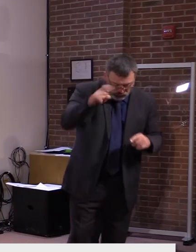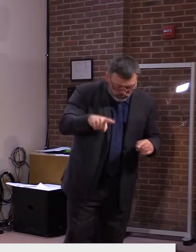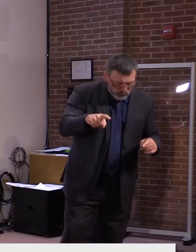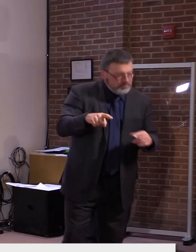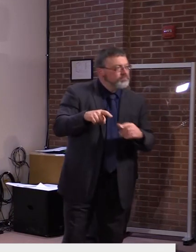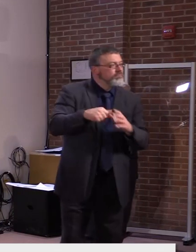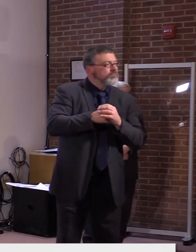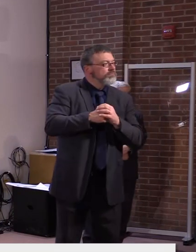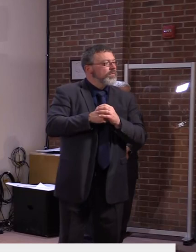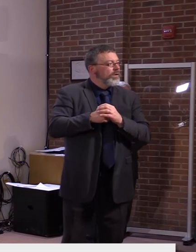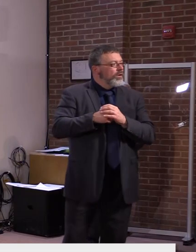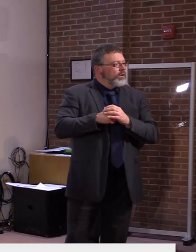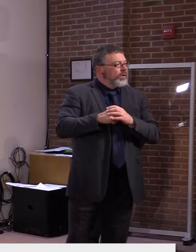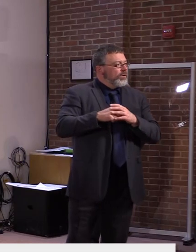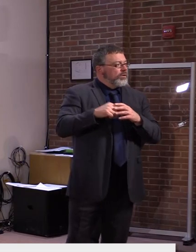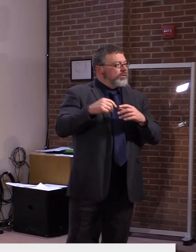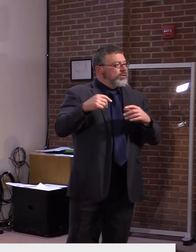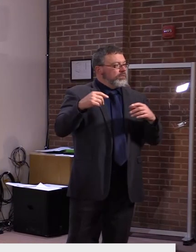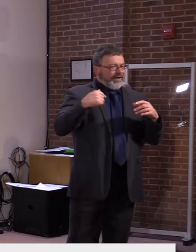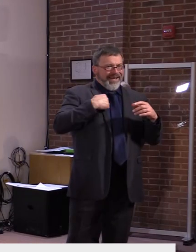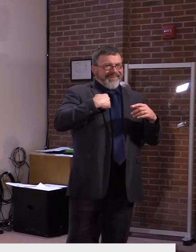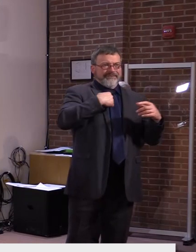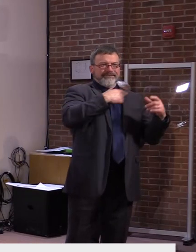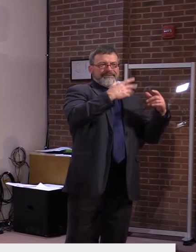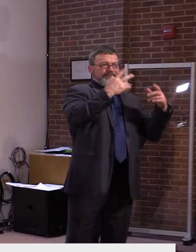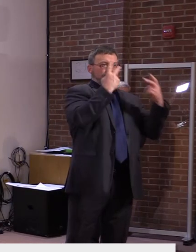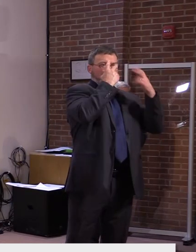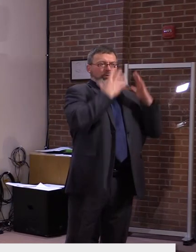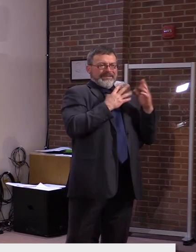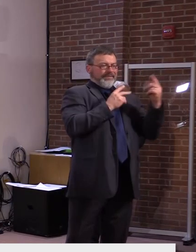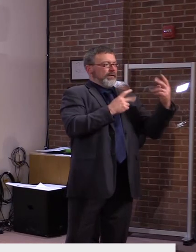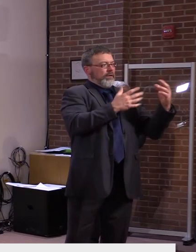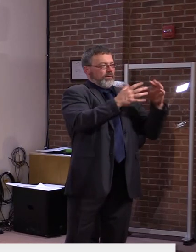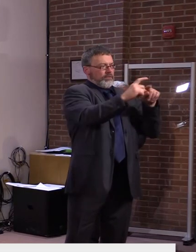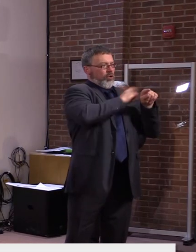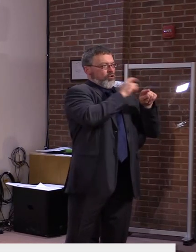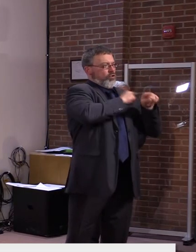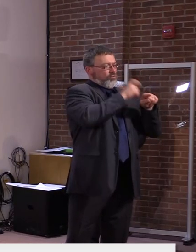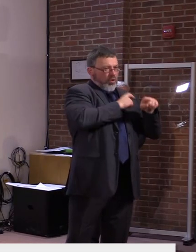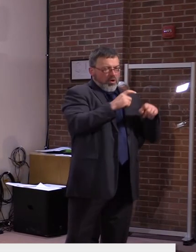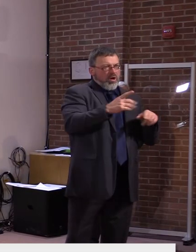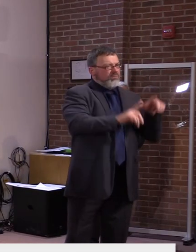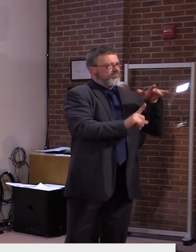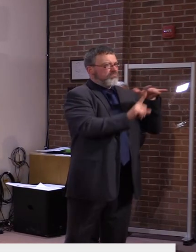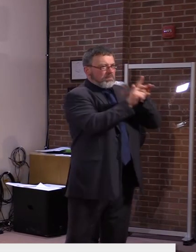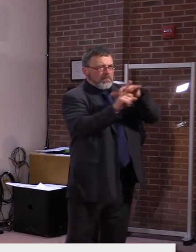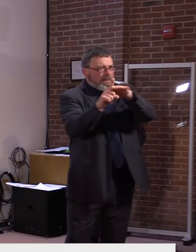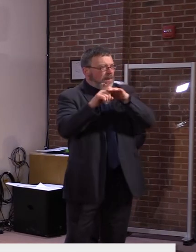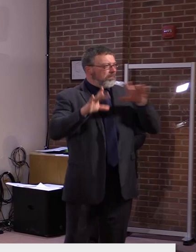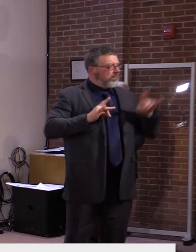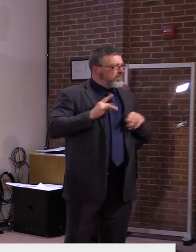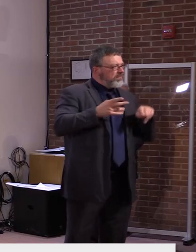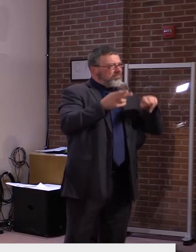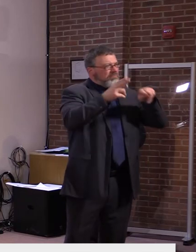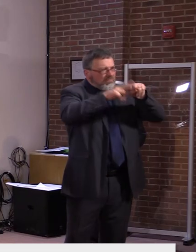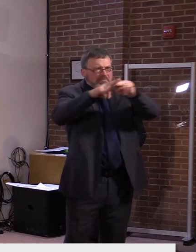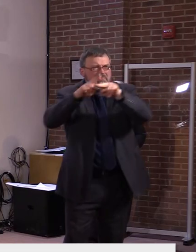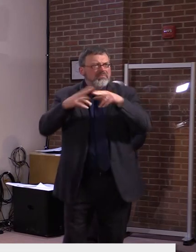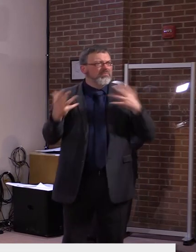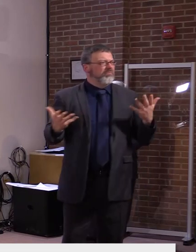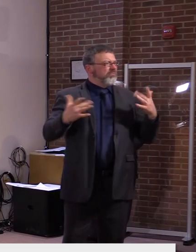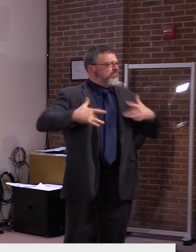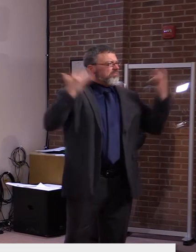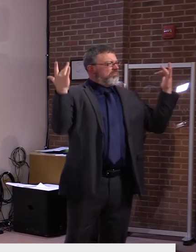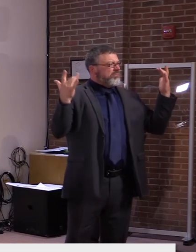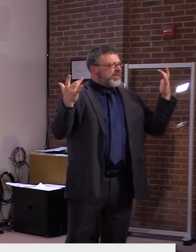the daily case number, we've had some big numbers in 300 and somethings lately, is that a meaningful measure,